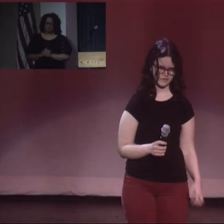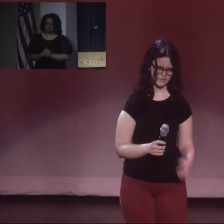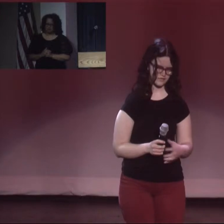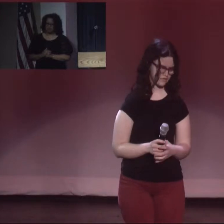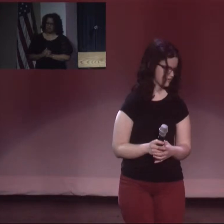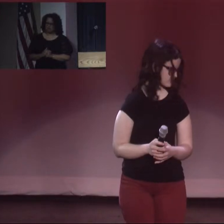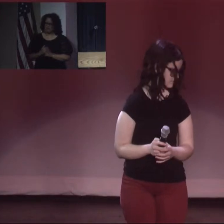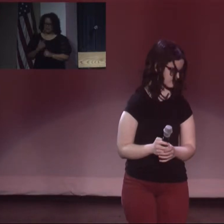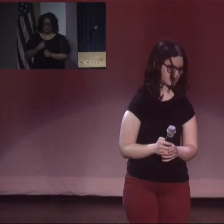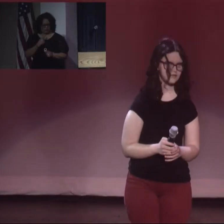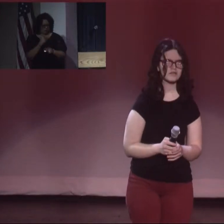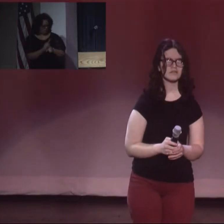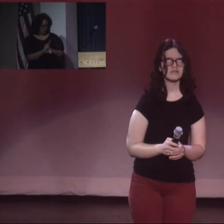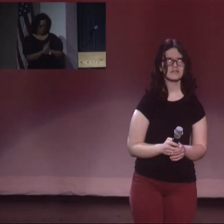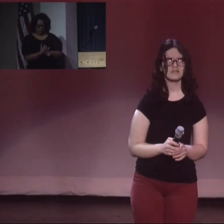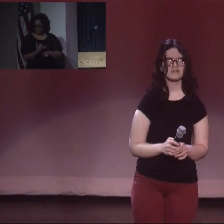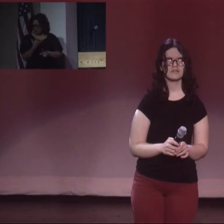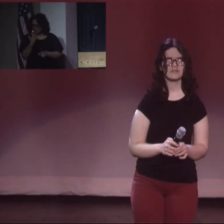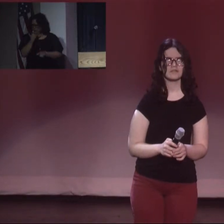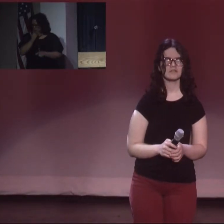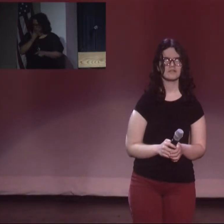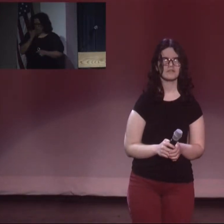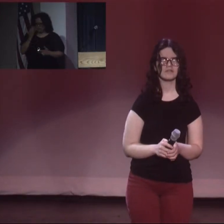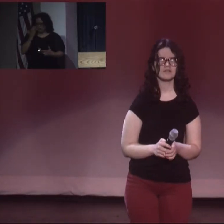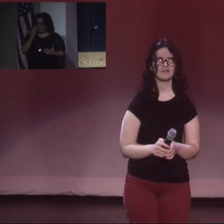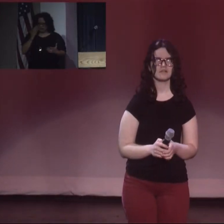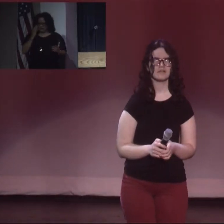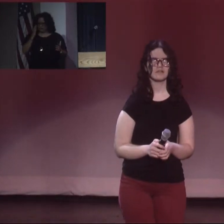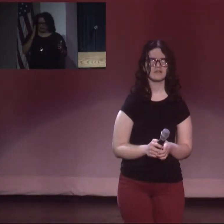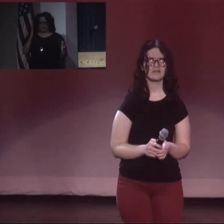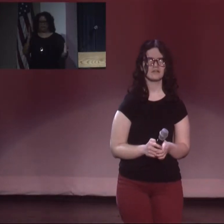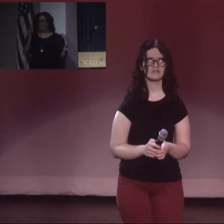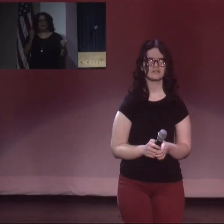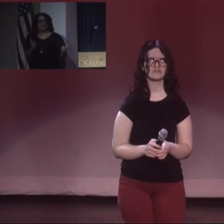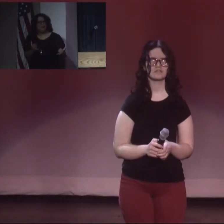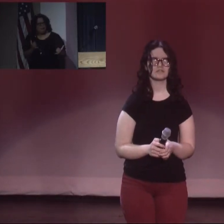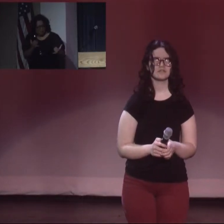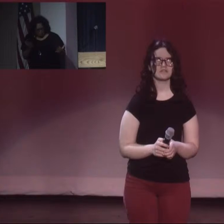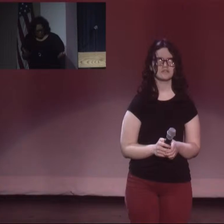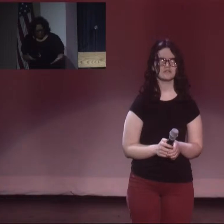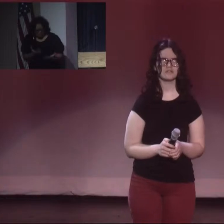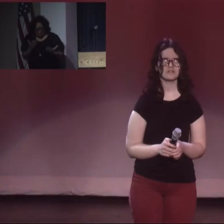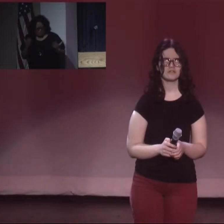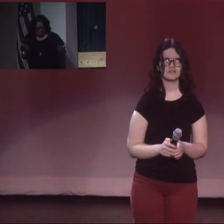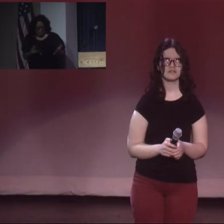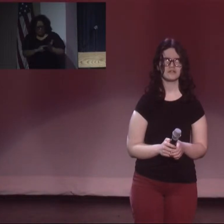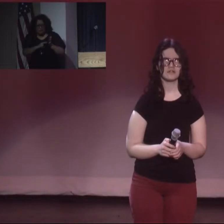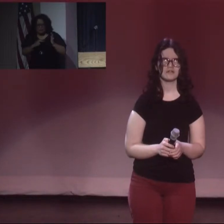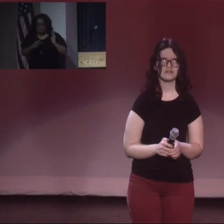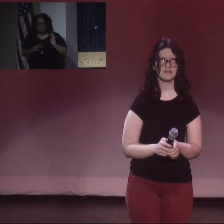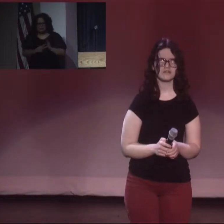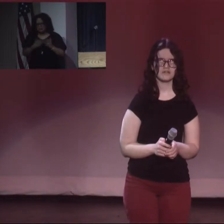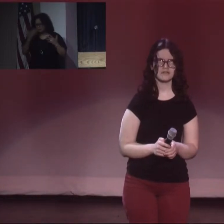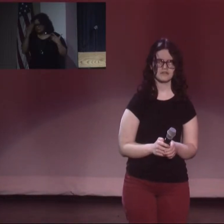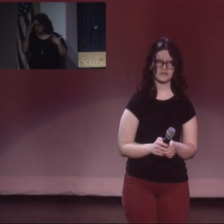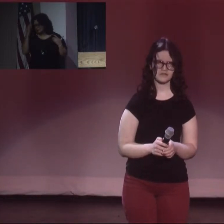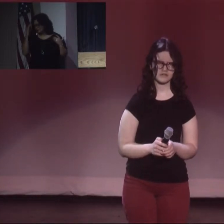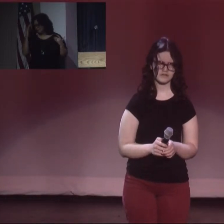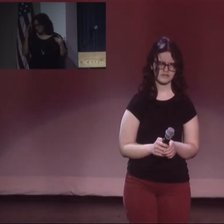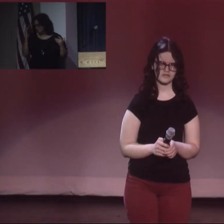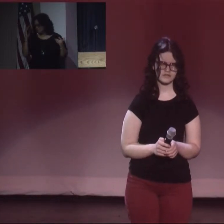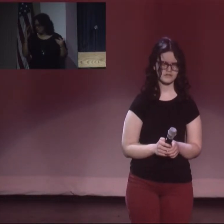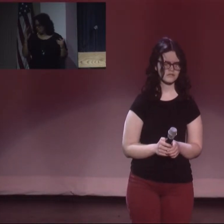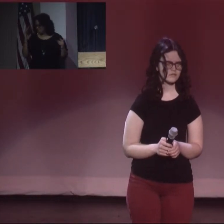I wrong? Is this where I'm supposed to be at all? I don't have the answers, not